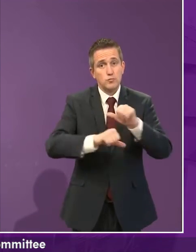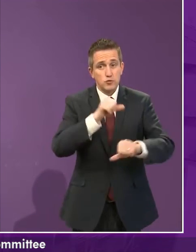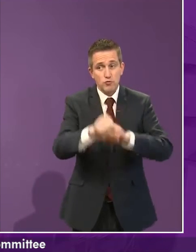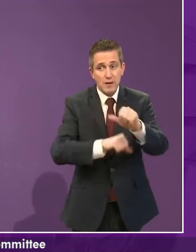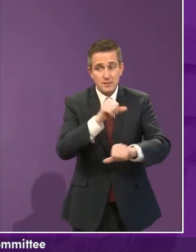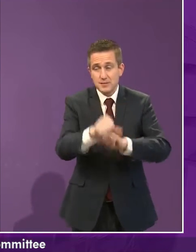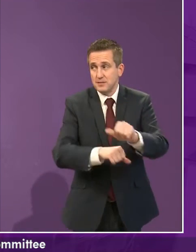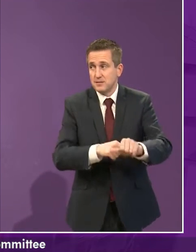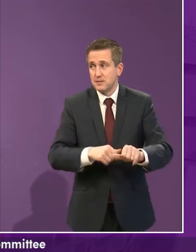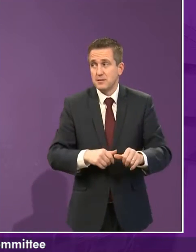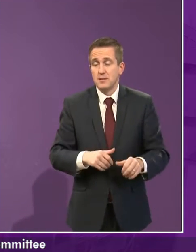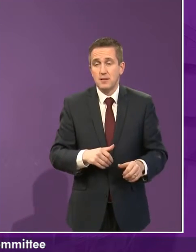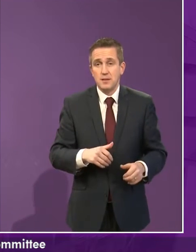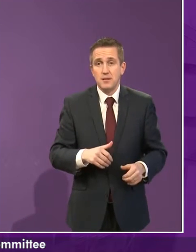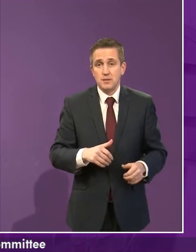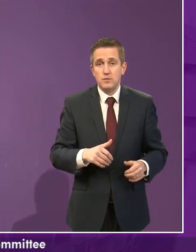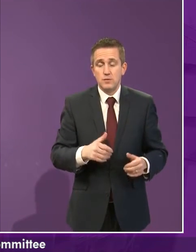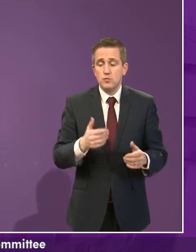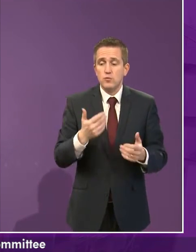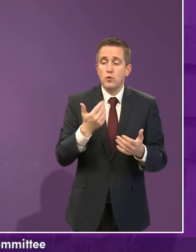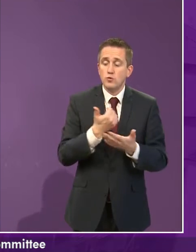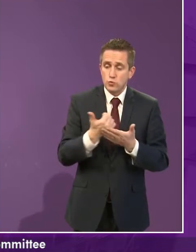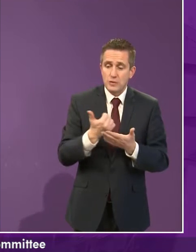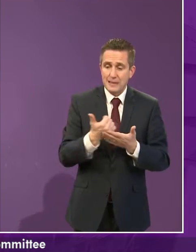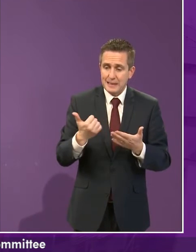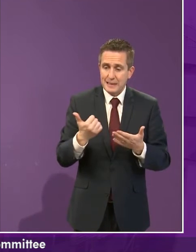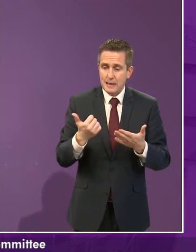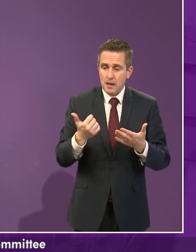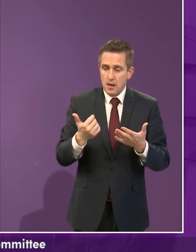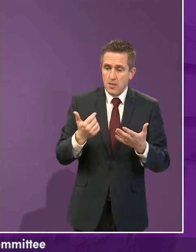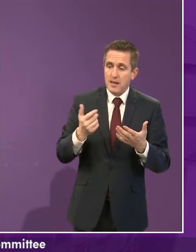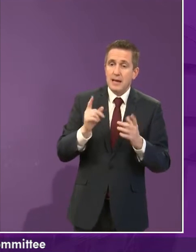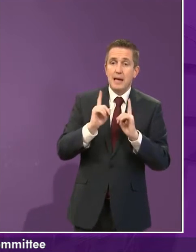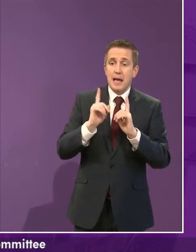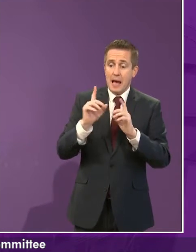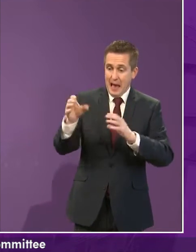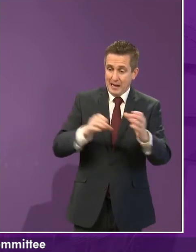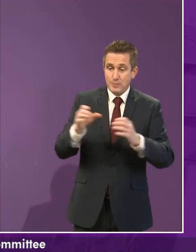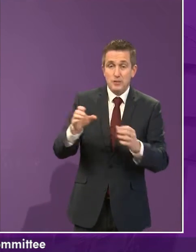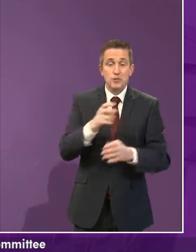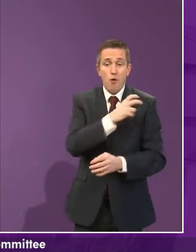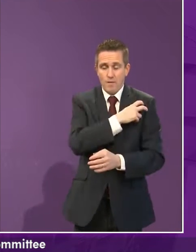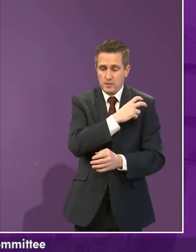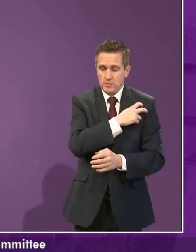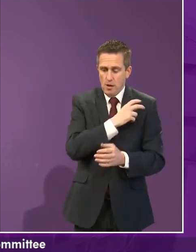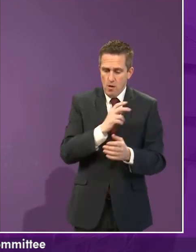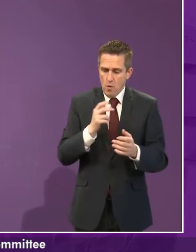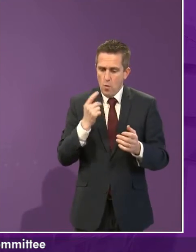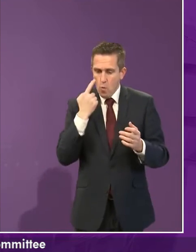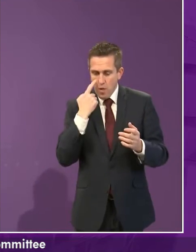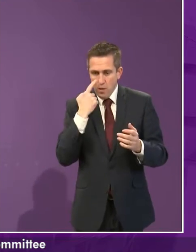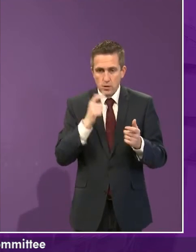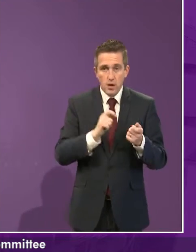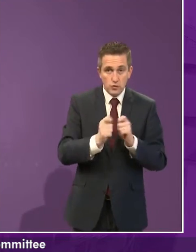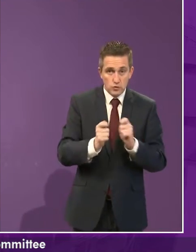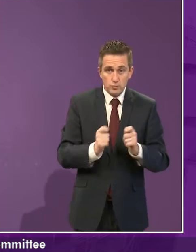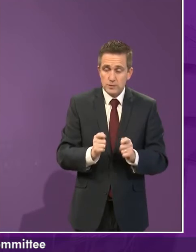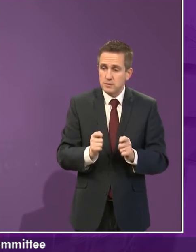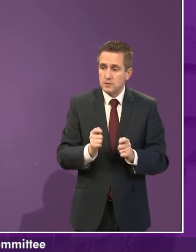So adjusted offer making may well go on after that, you know, to take account for